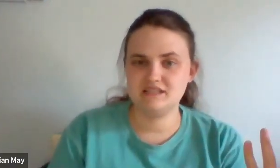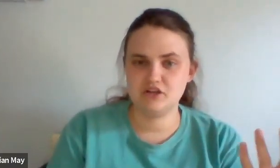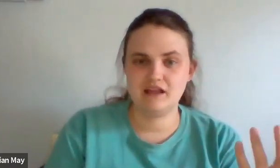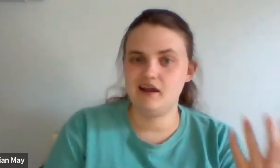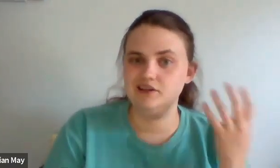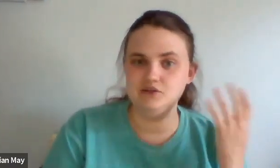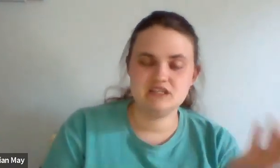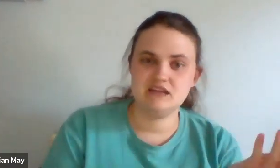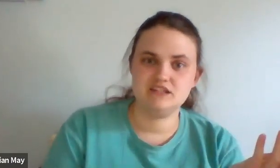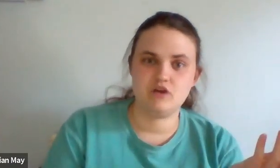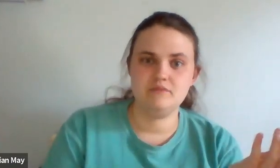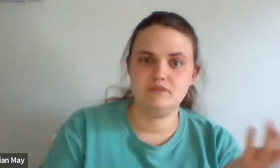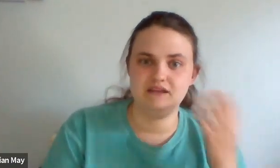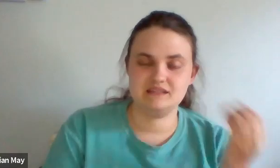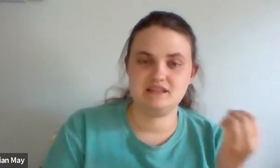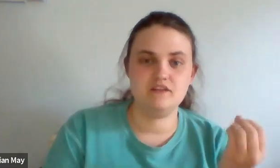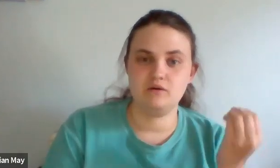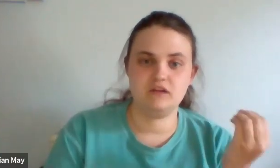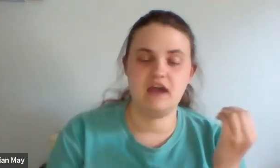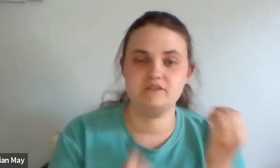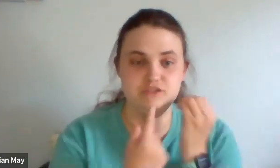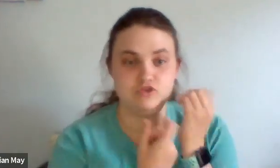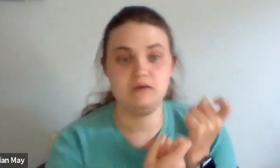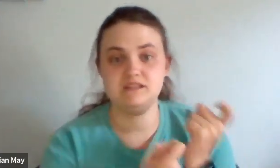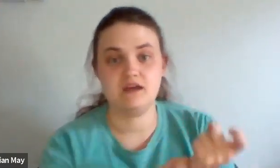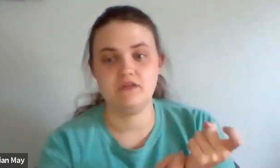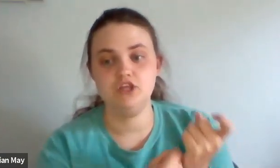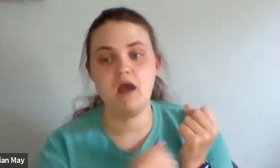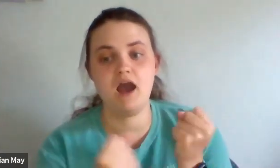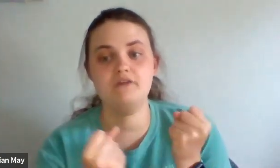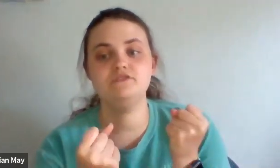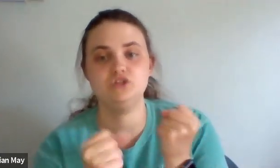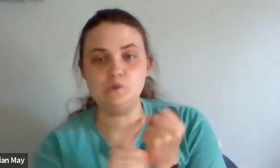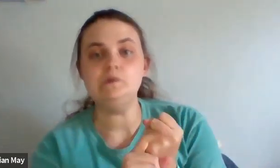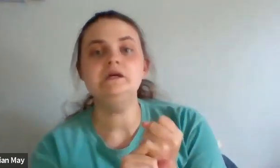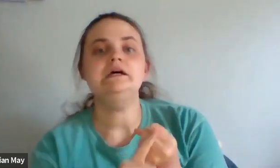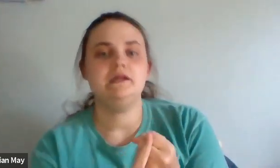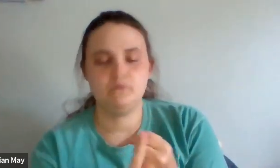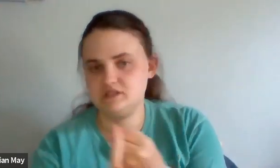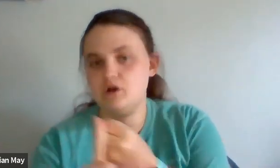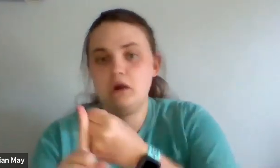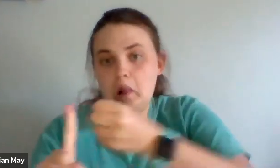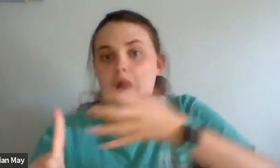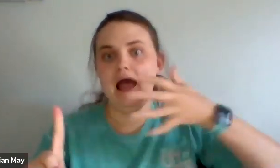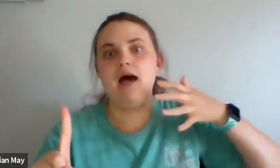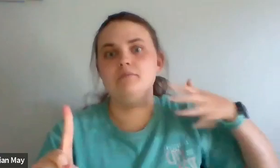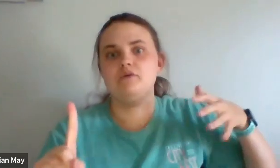that you're like, you just can't describe, like, can't sign, like, have a straight sign for that. You have to what's called